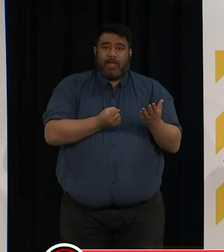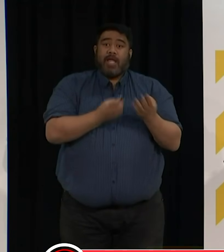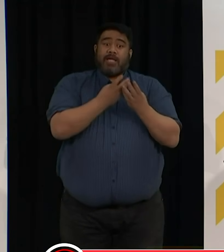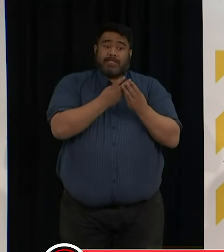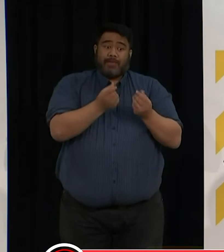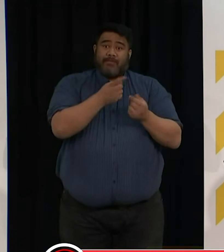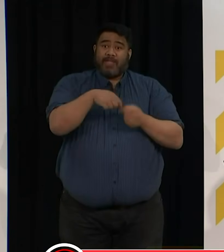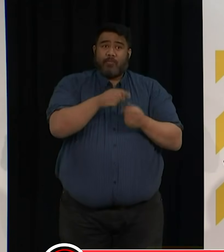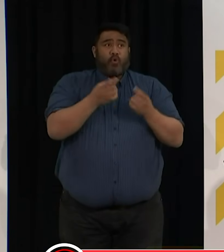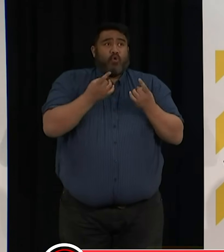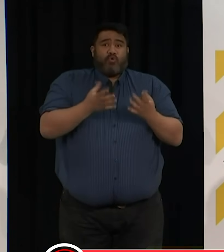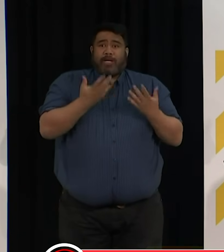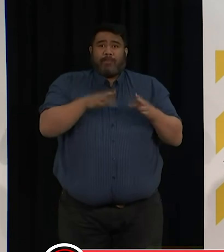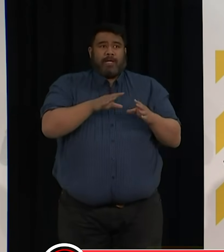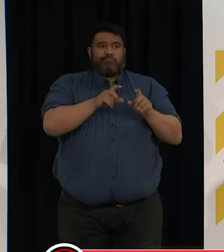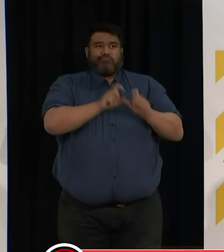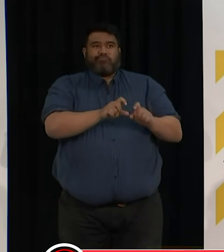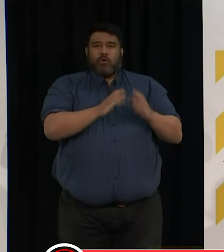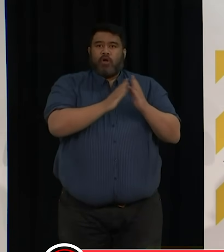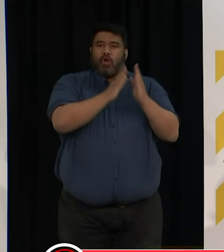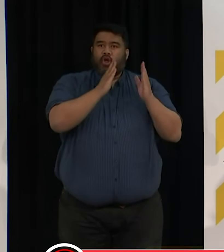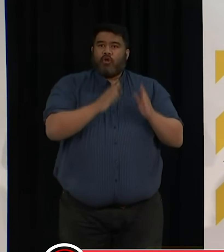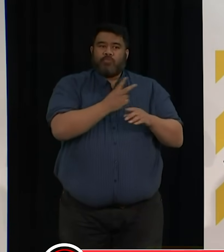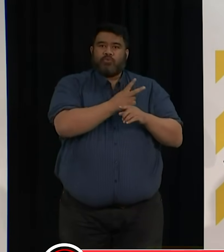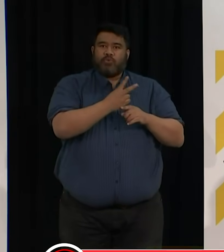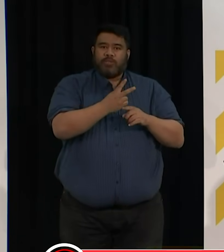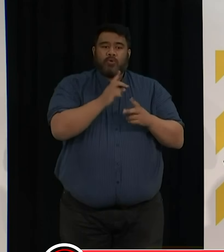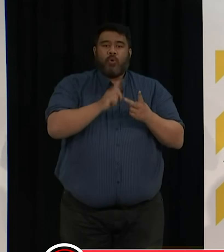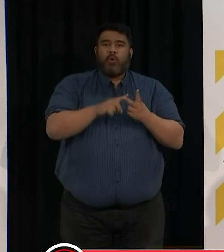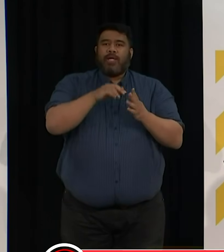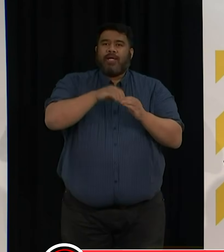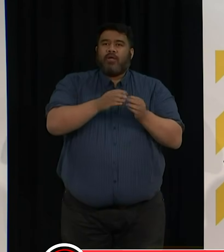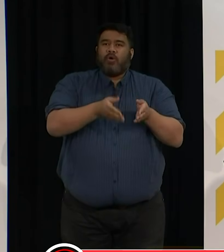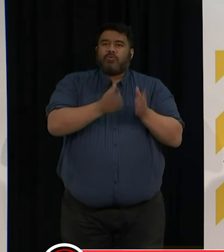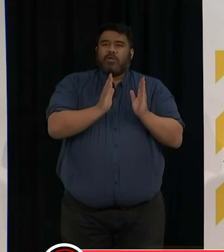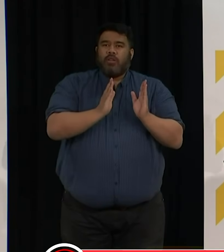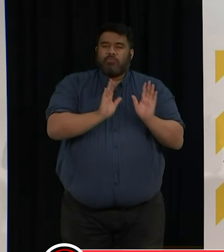isolating throughout their infectious period, either at home or in an MIQ facility.